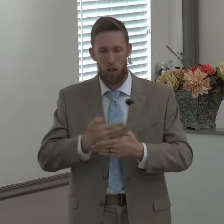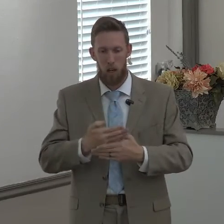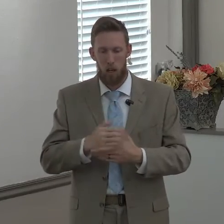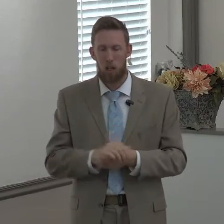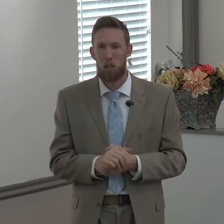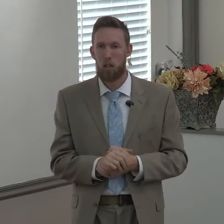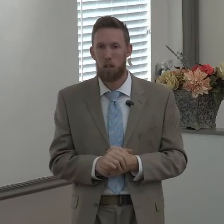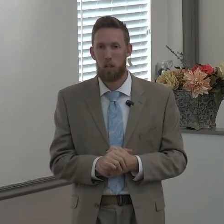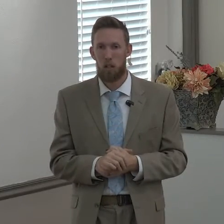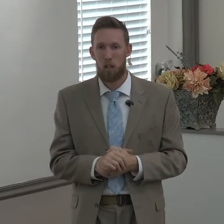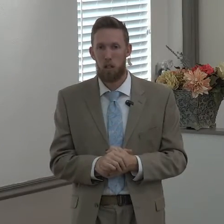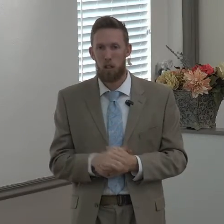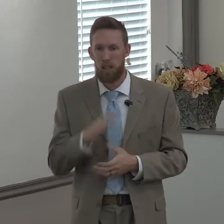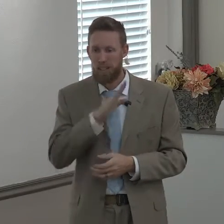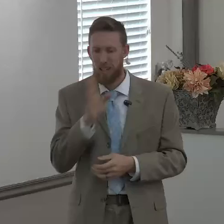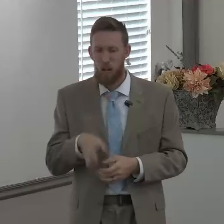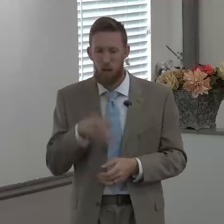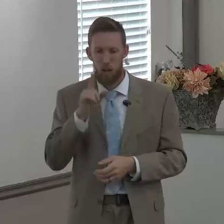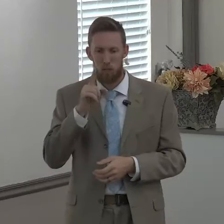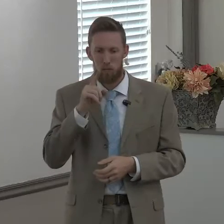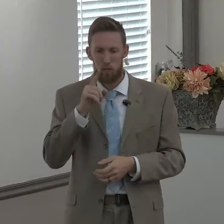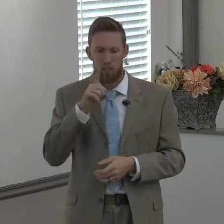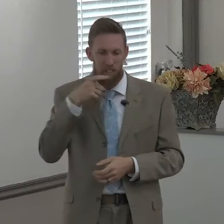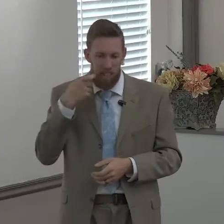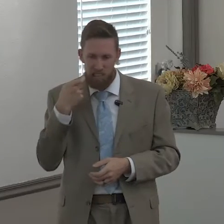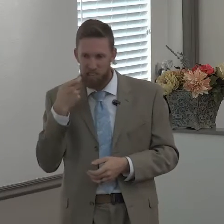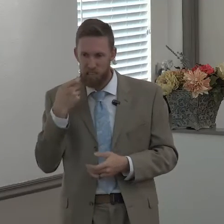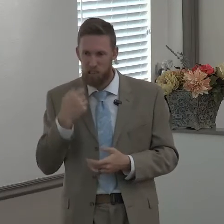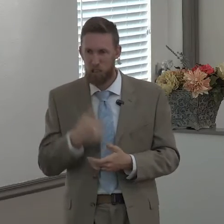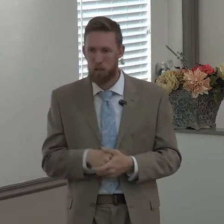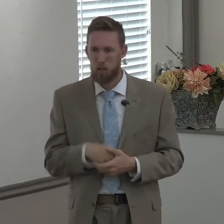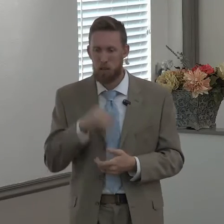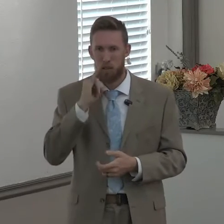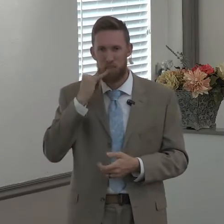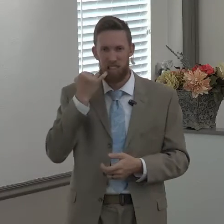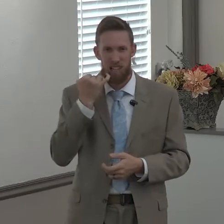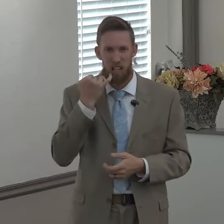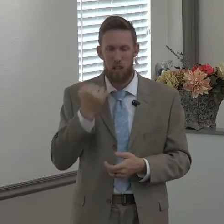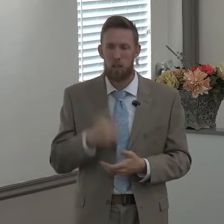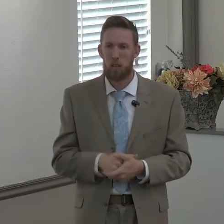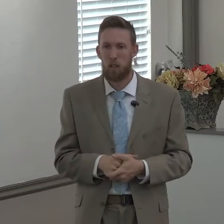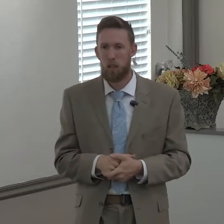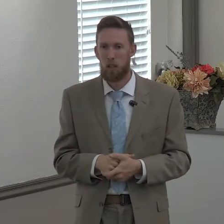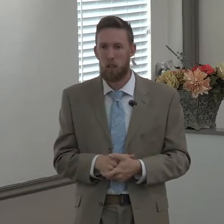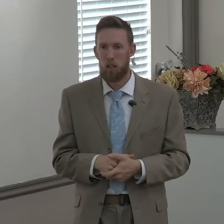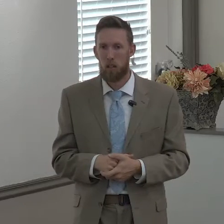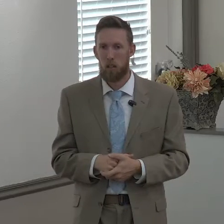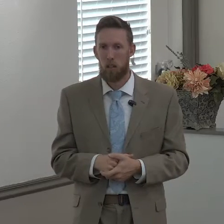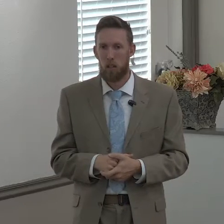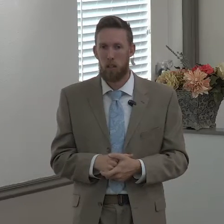Sacrificial love is so necessary. It suffers long. It's kind.